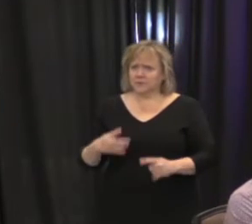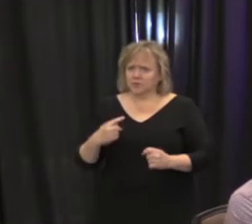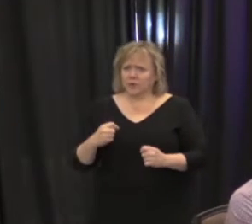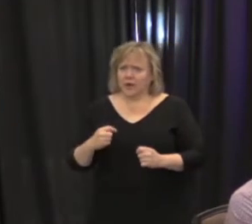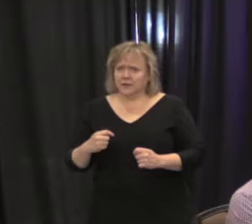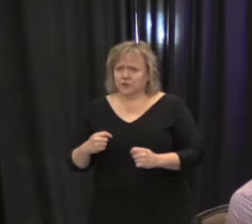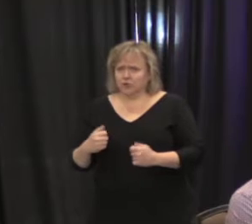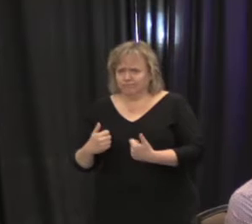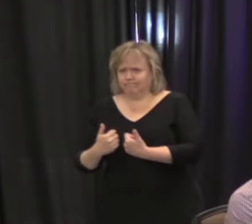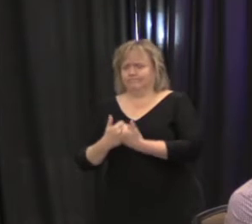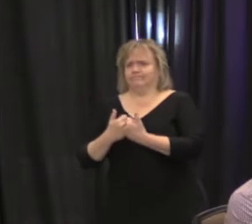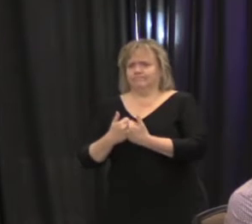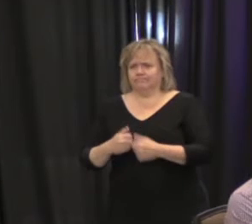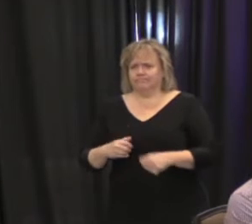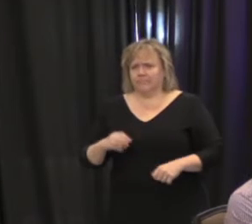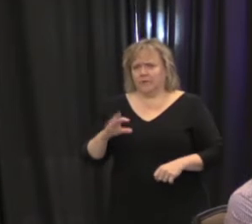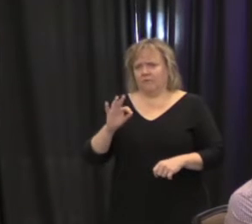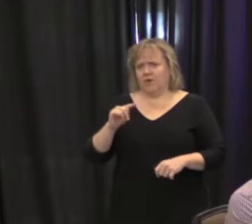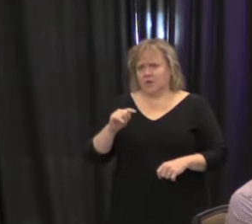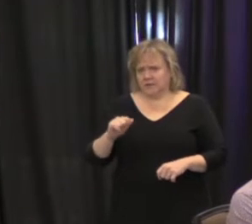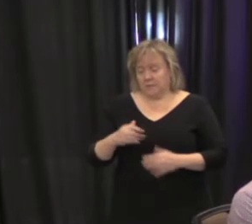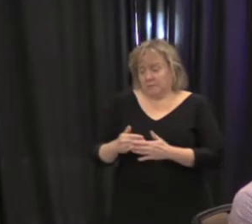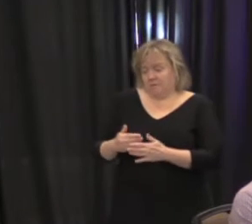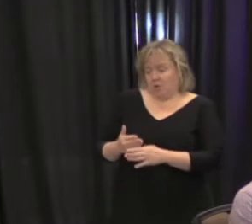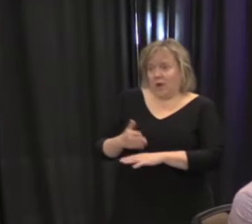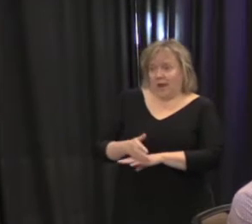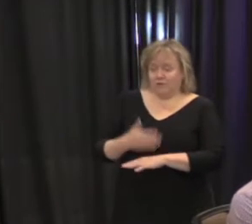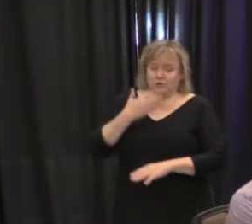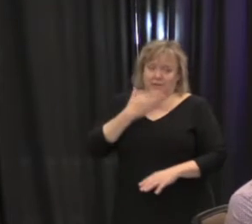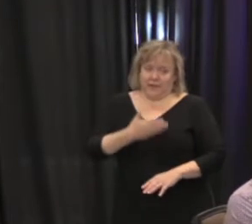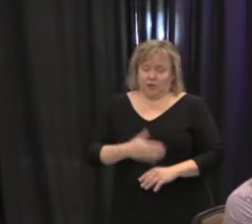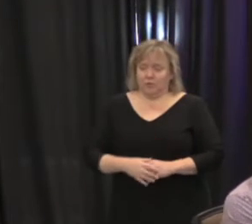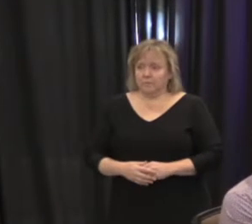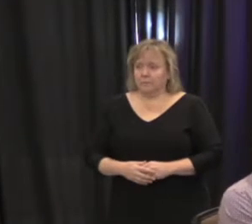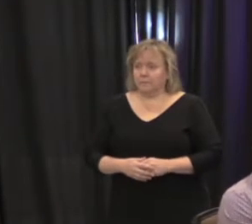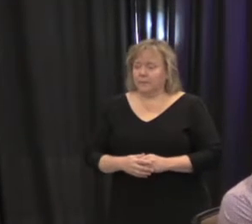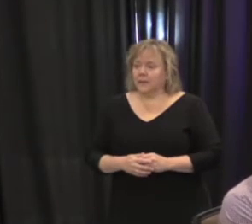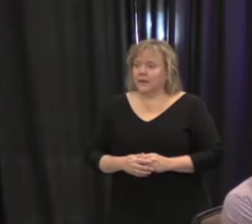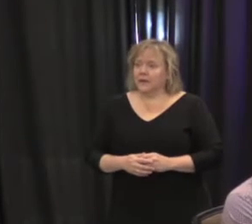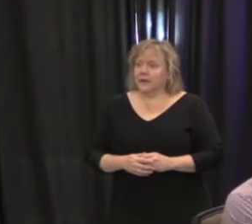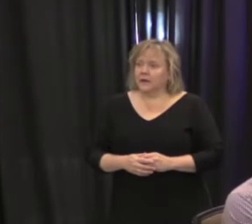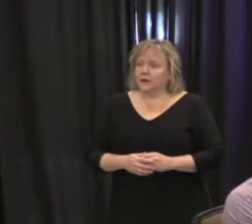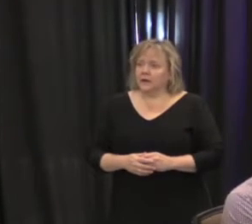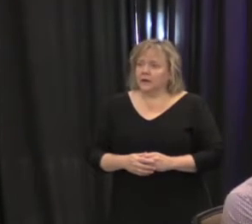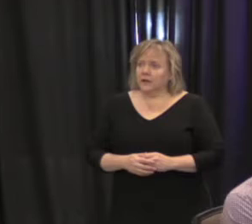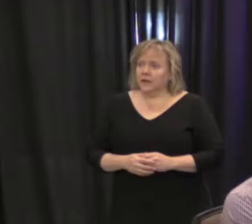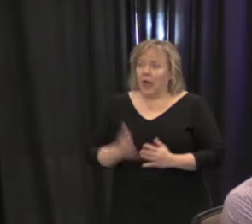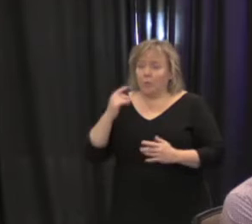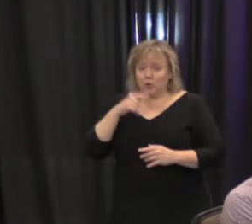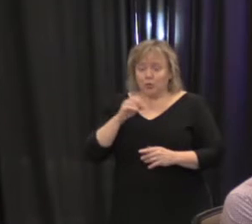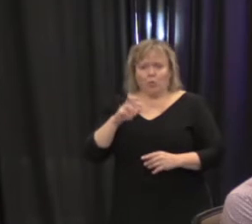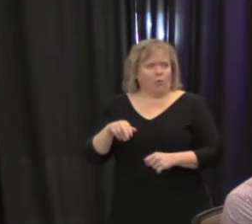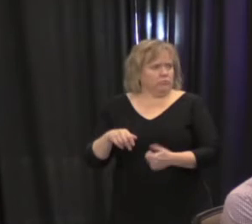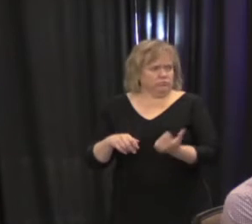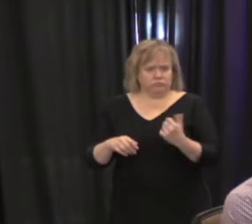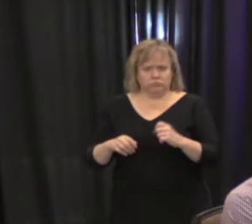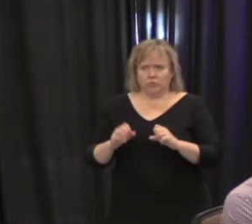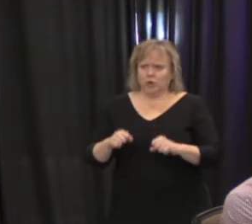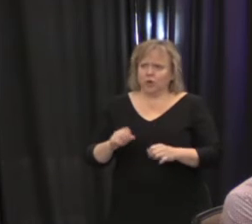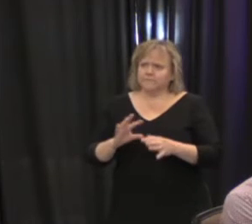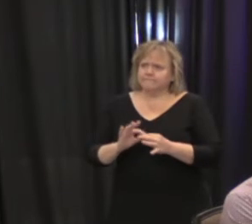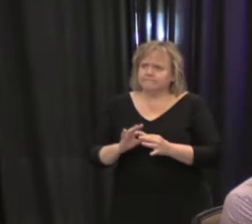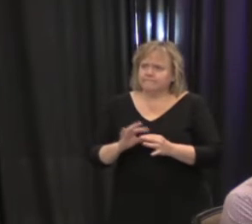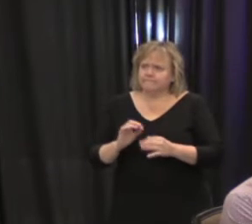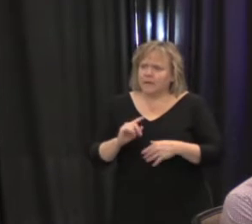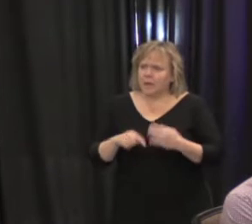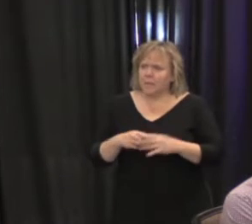SESTA, both before and after. So thank you. I was hoping you could say, and anyone on the panel could say a little bit about being able to